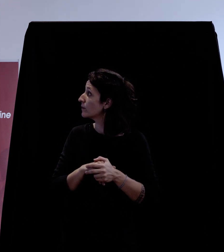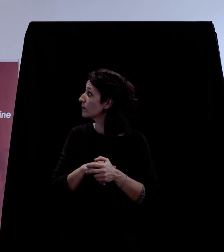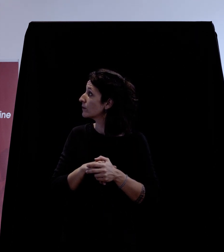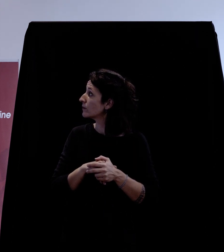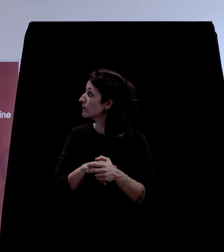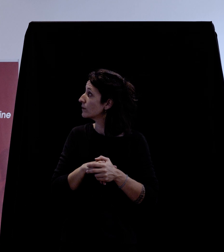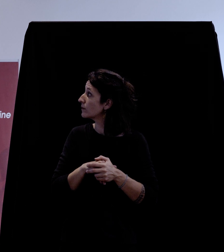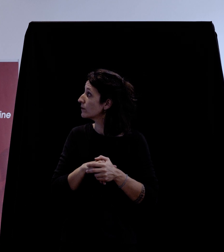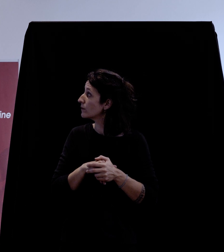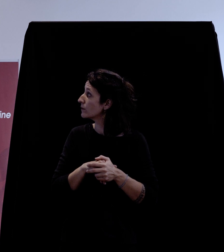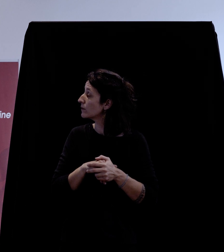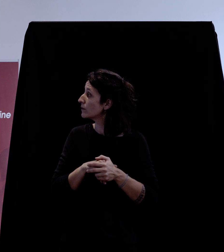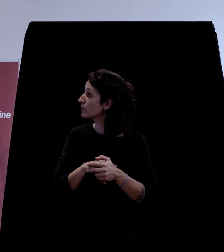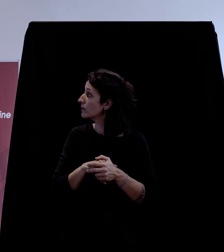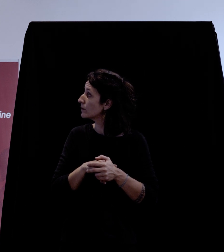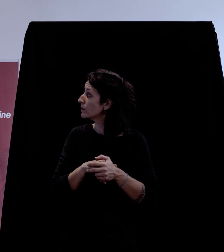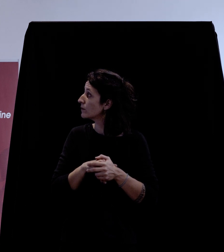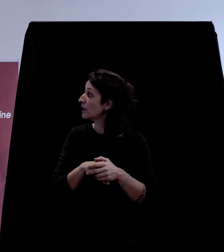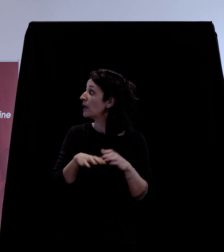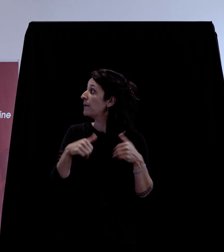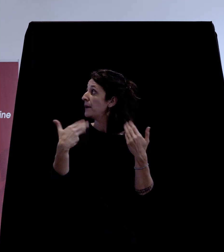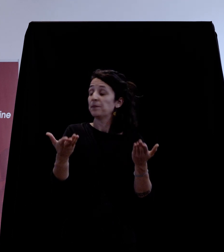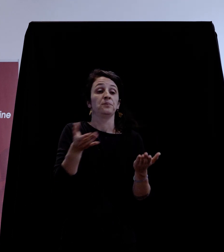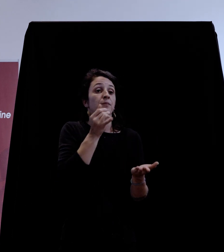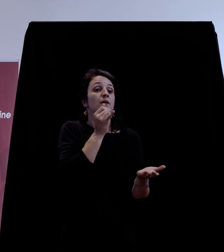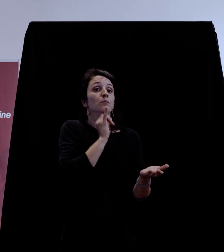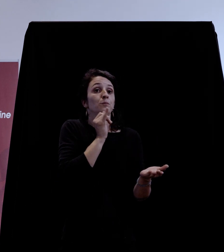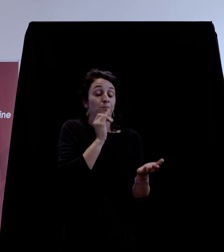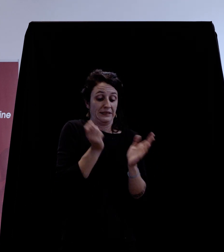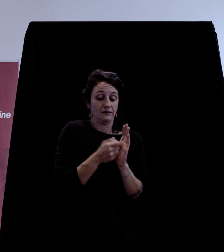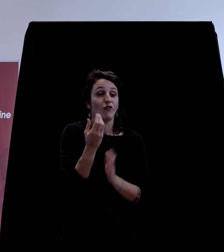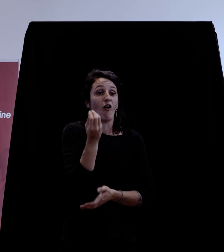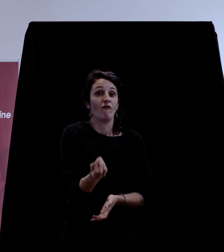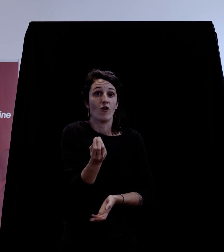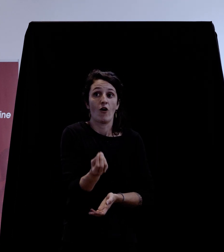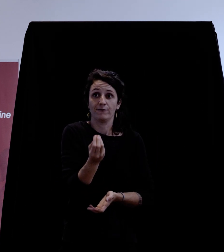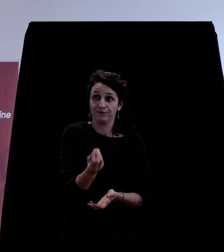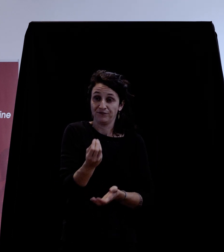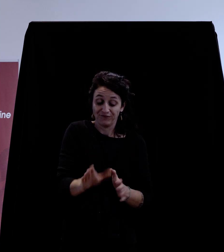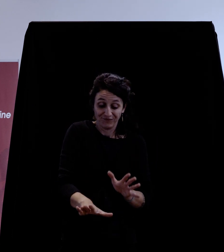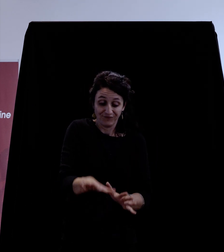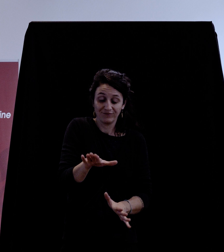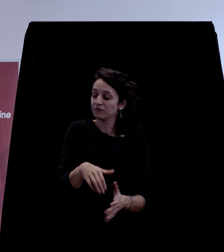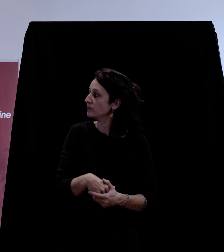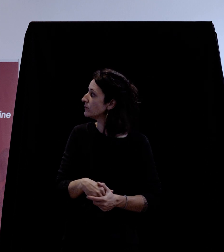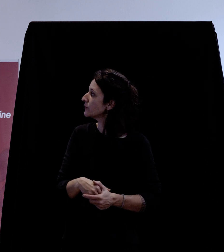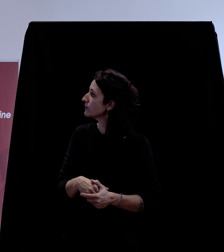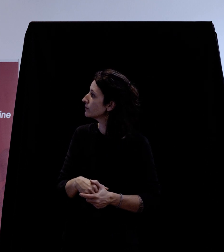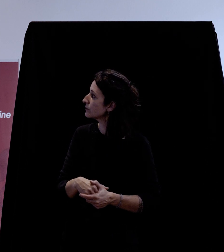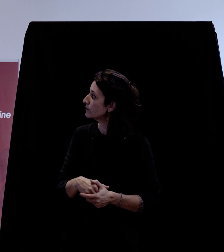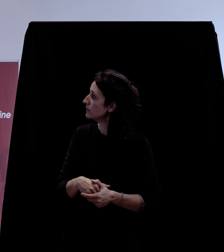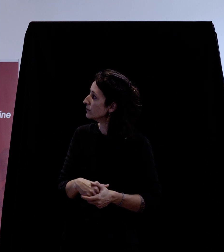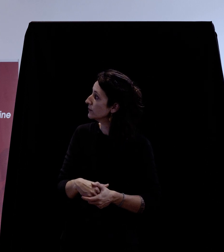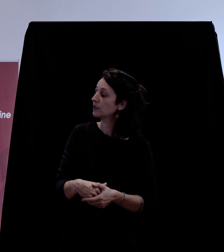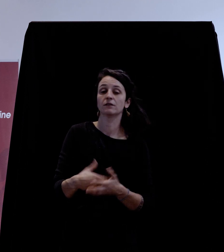Infancy, attachment, right? And you have a child and you want to feel that the child is really strongly attached to